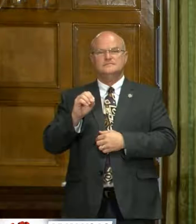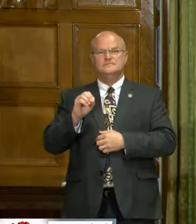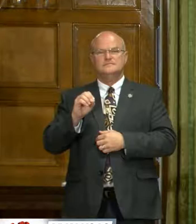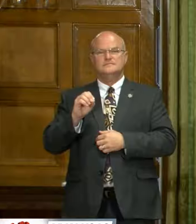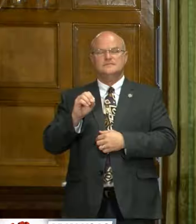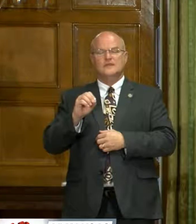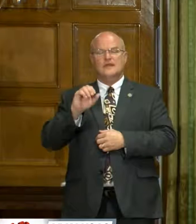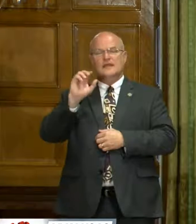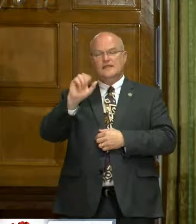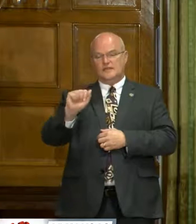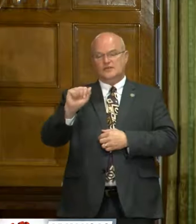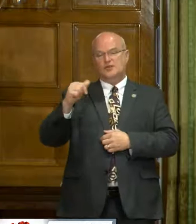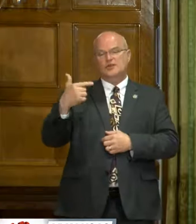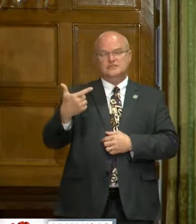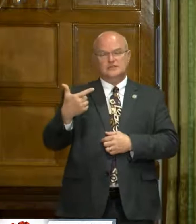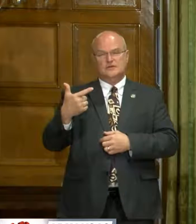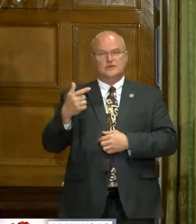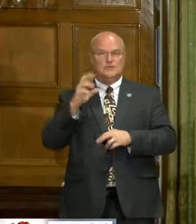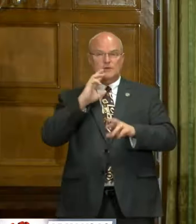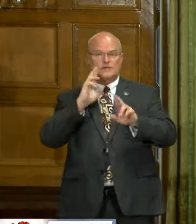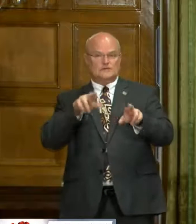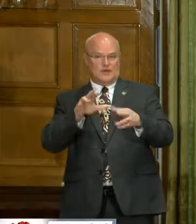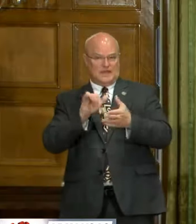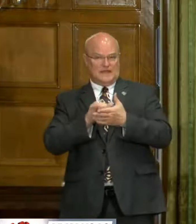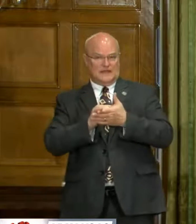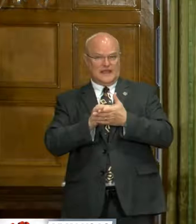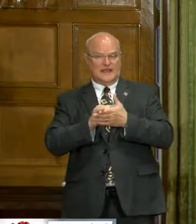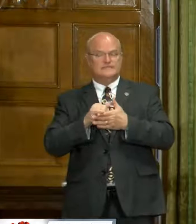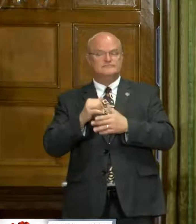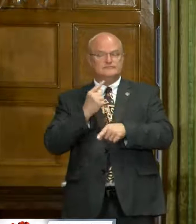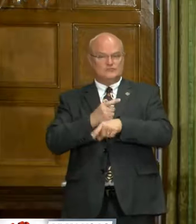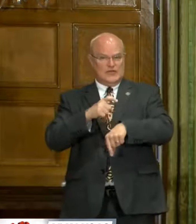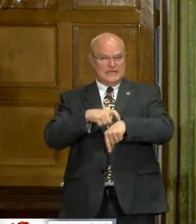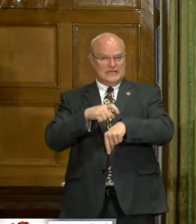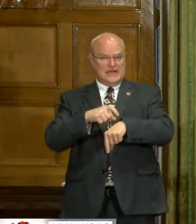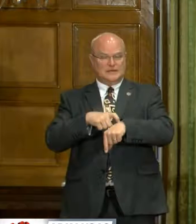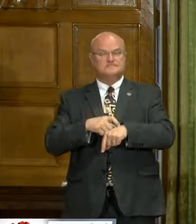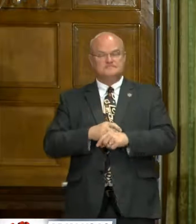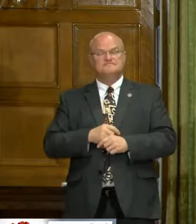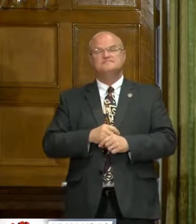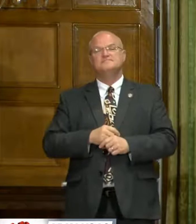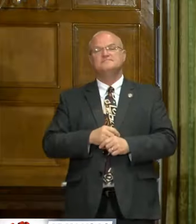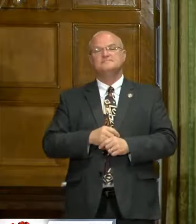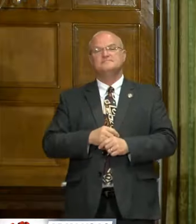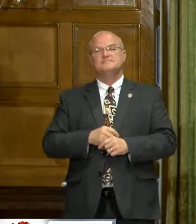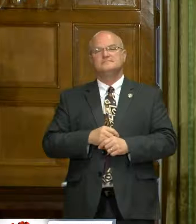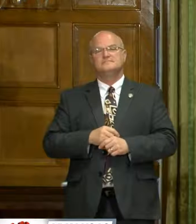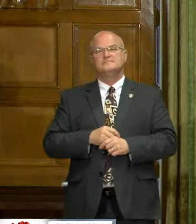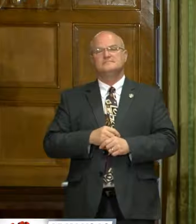There's you know, the Attorney General will be responding to that in due course and in an appropriate time frame.